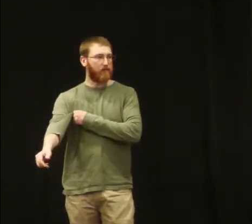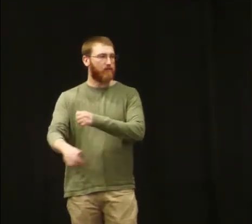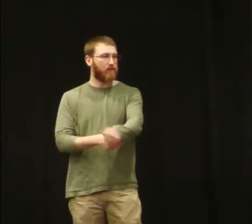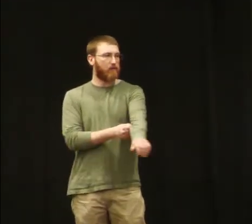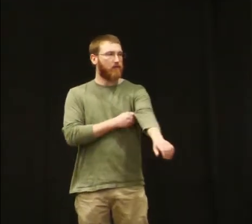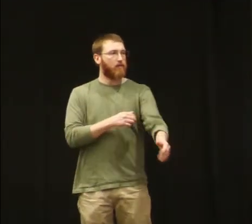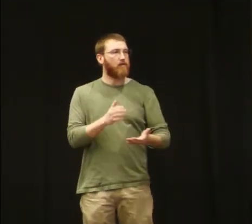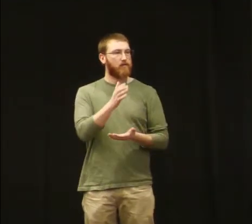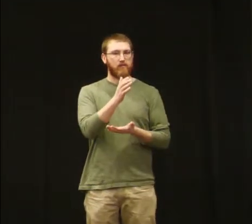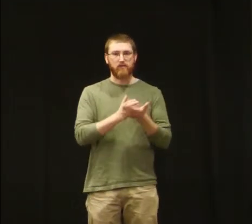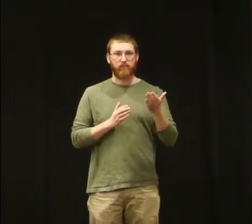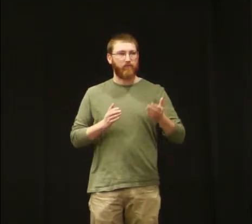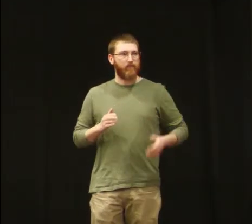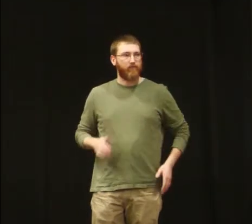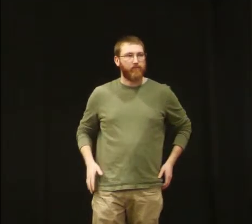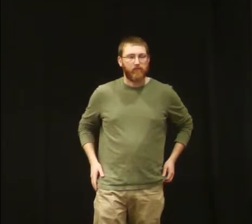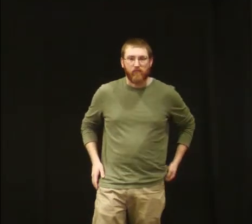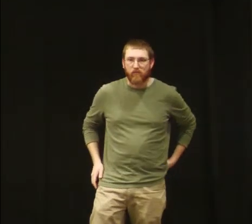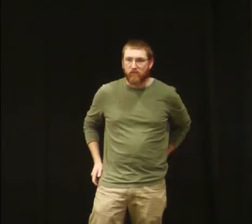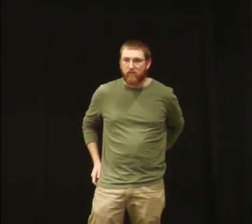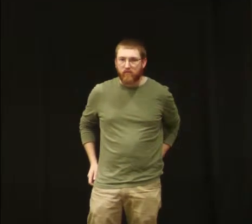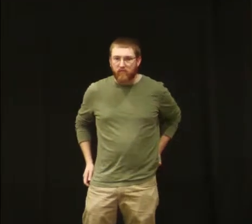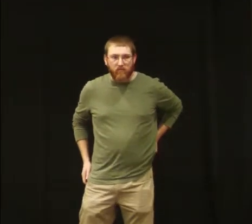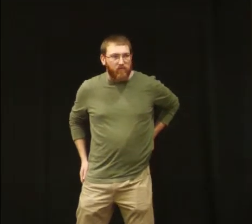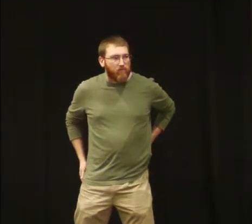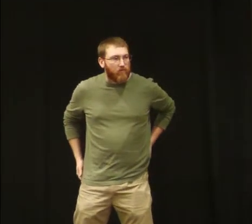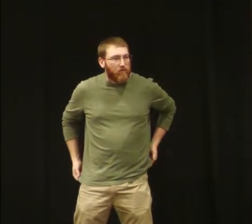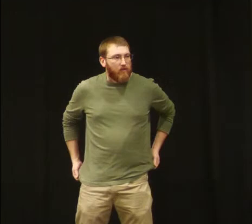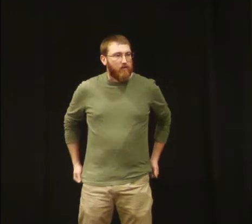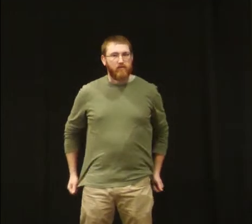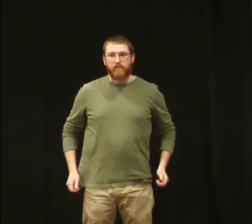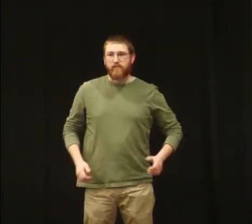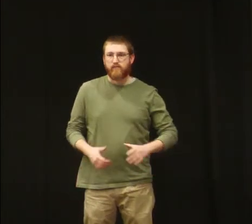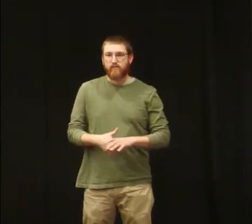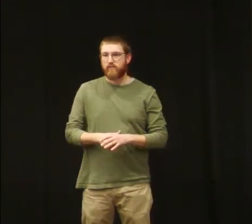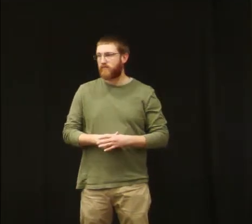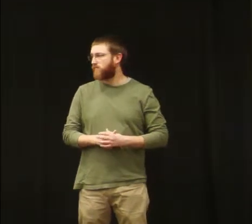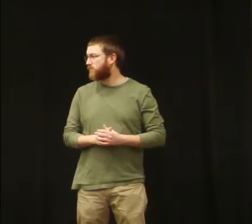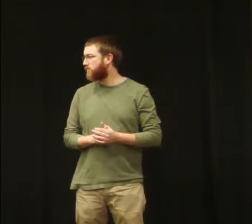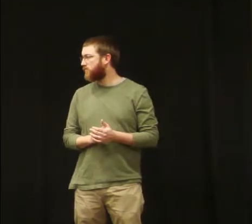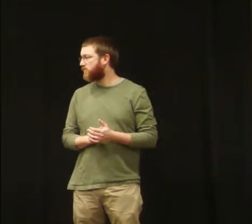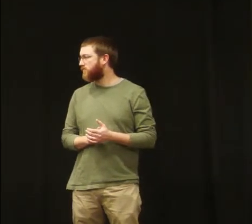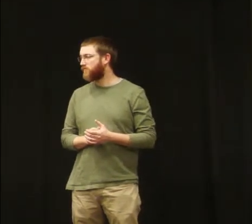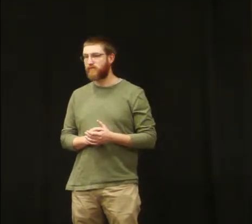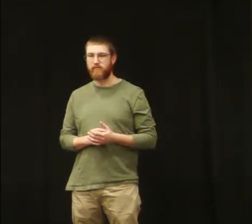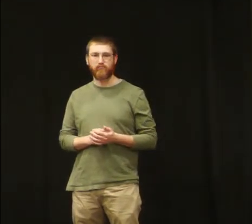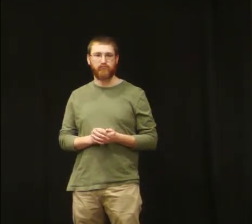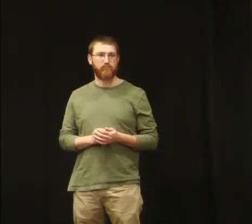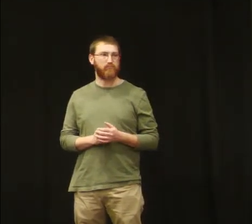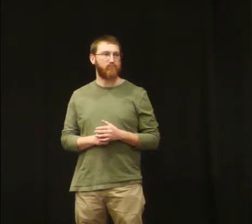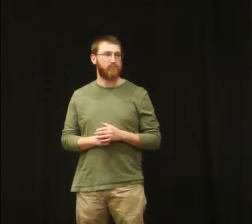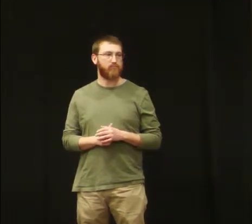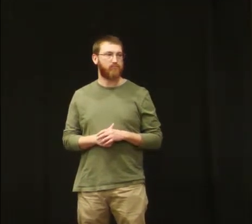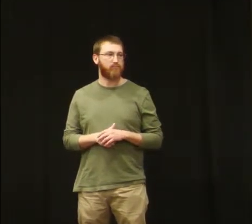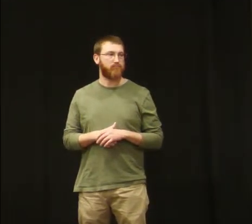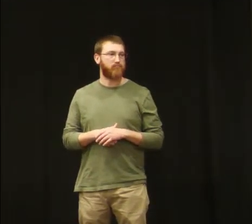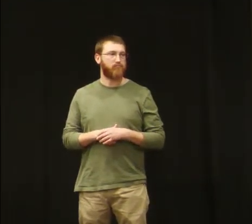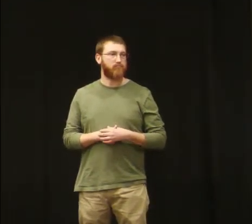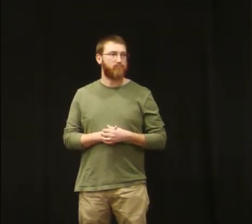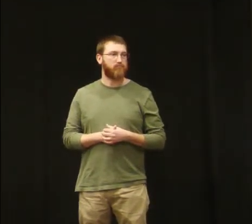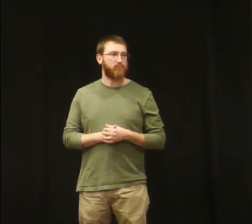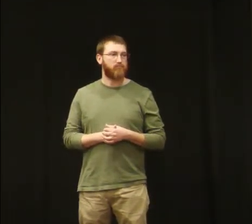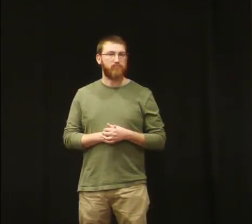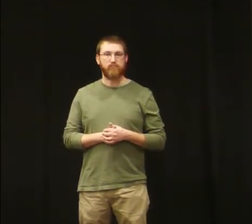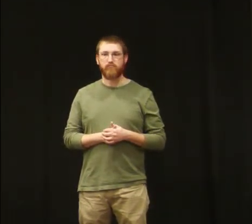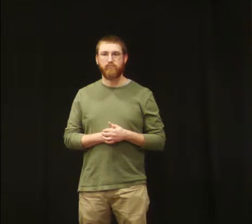and they said just to show everybody how to do this, but the closed captioning that's built into Google, does anybody else know how to